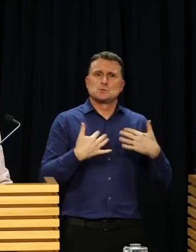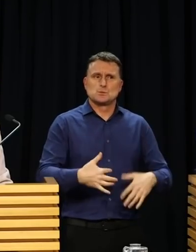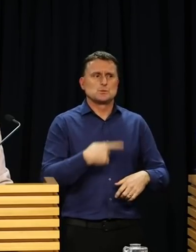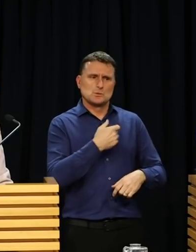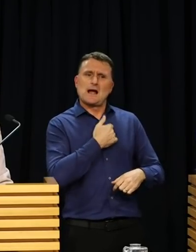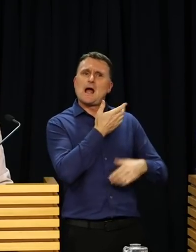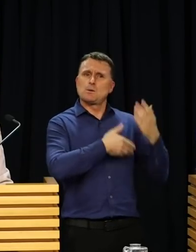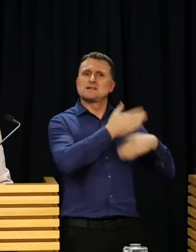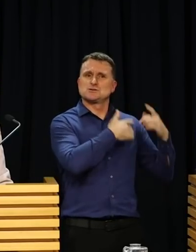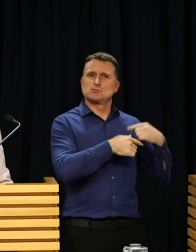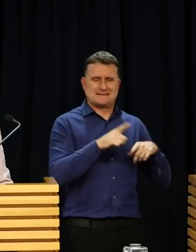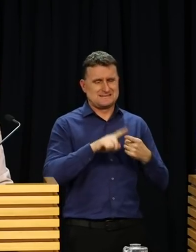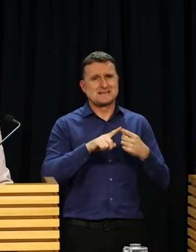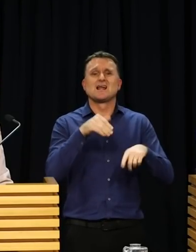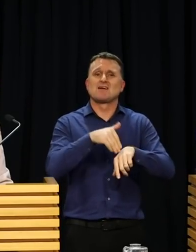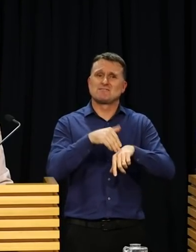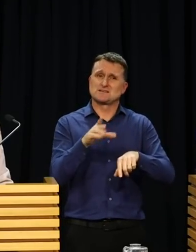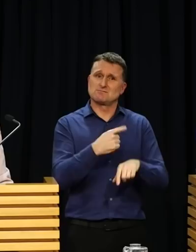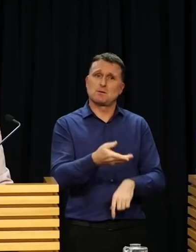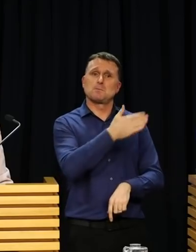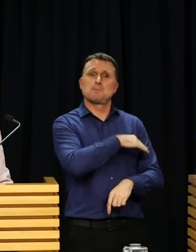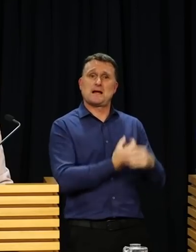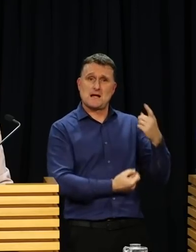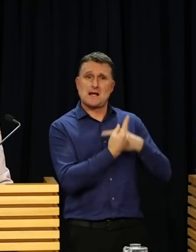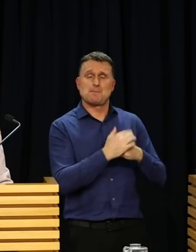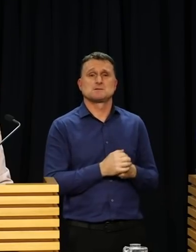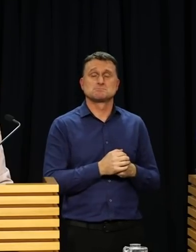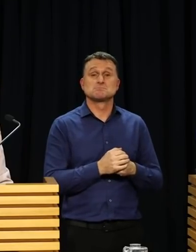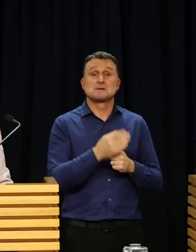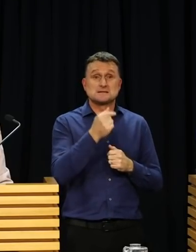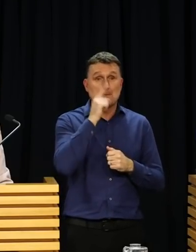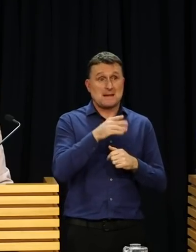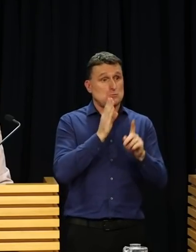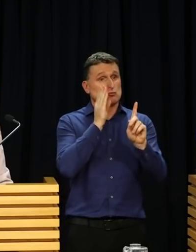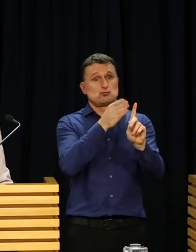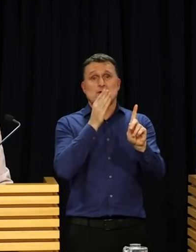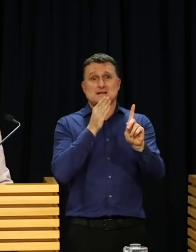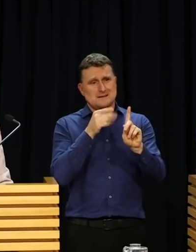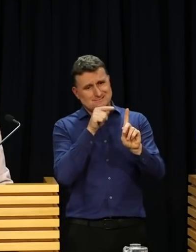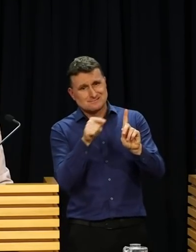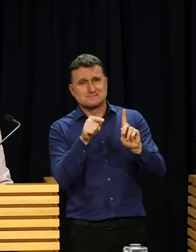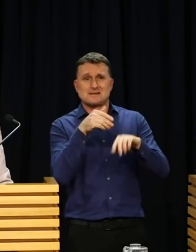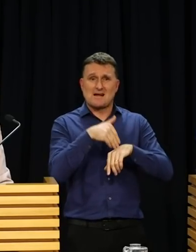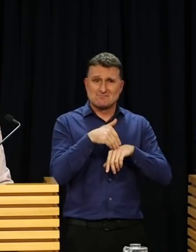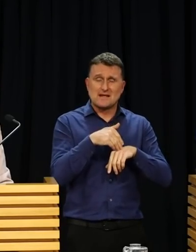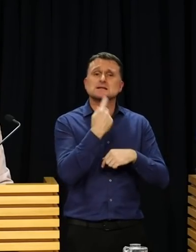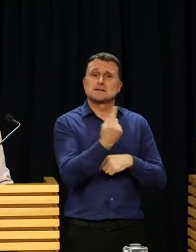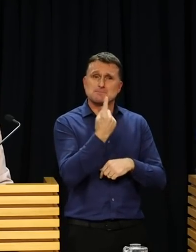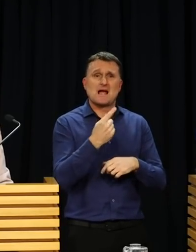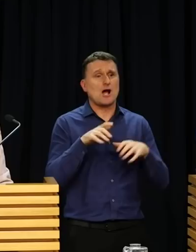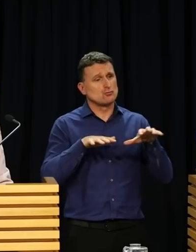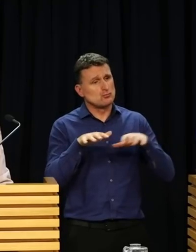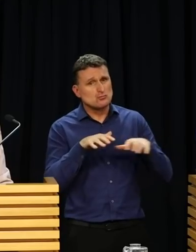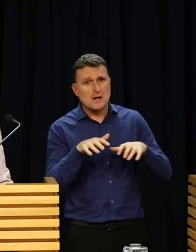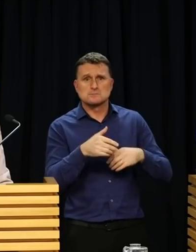history of Pacific communities. Many who were directly affected continue to struggle with the emotional harm from